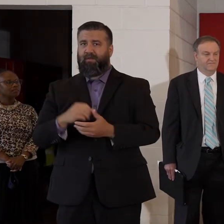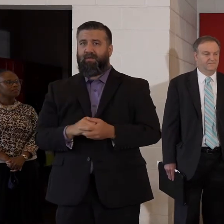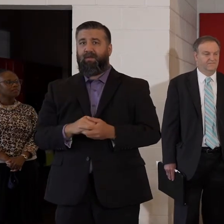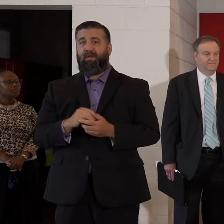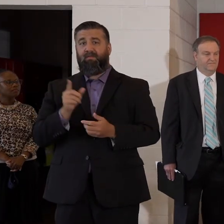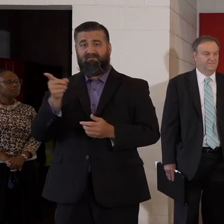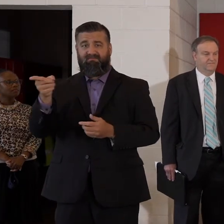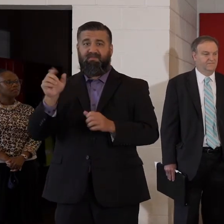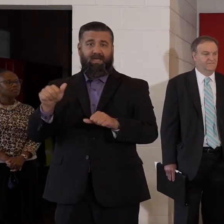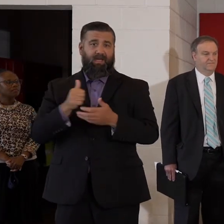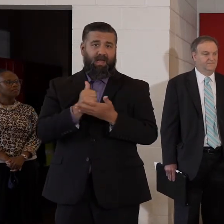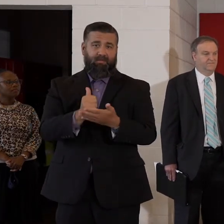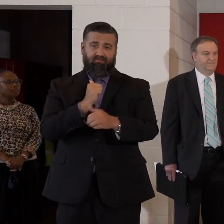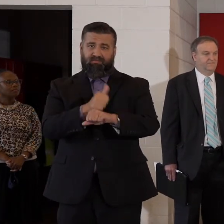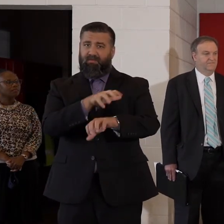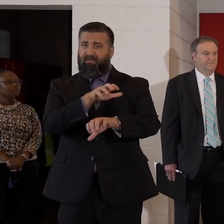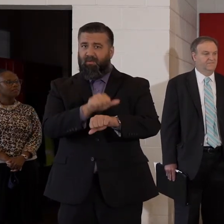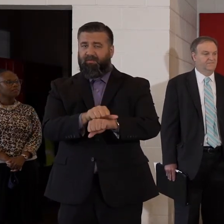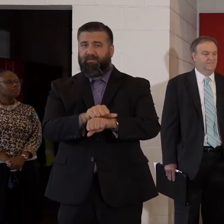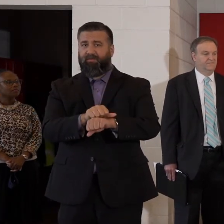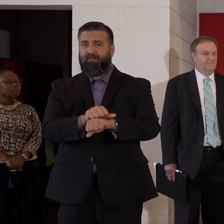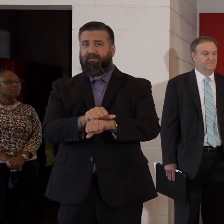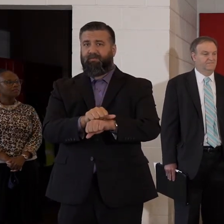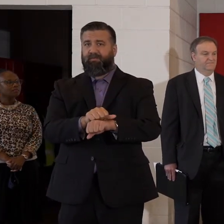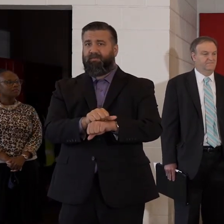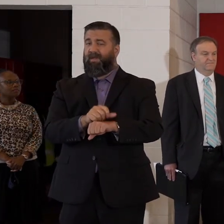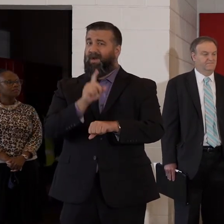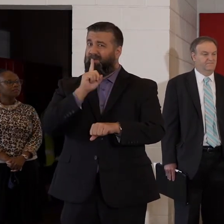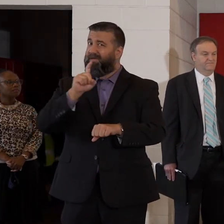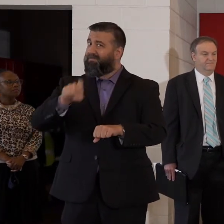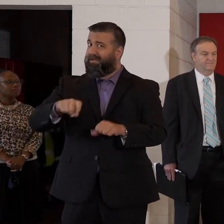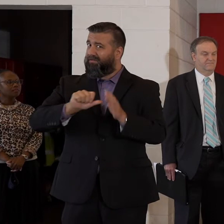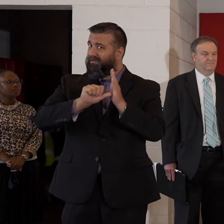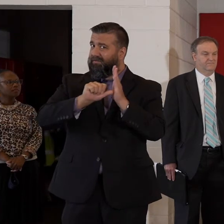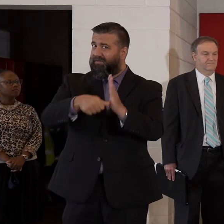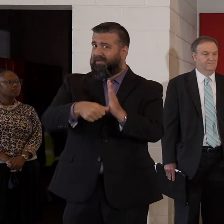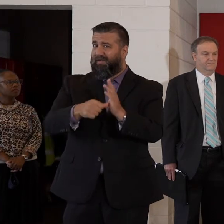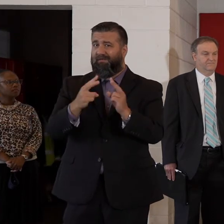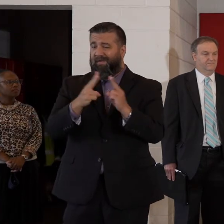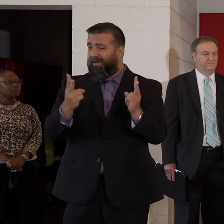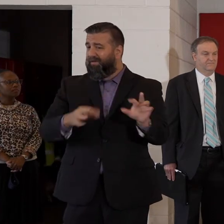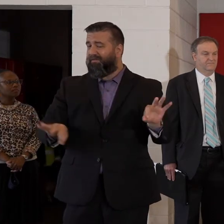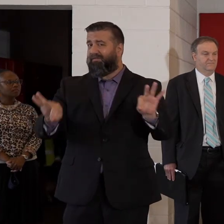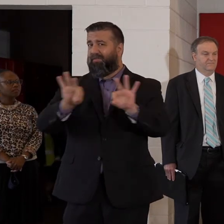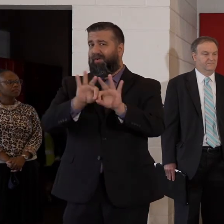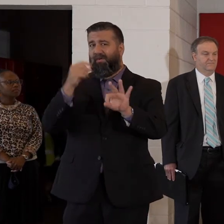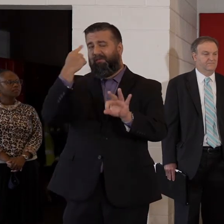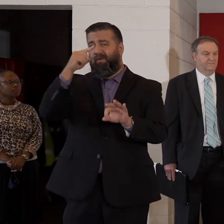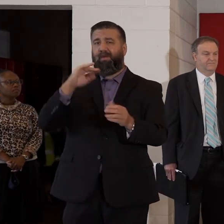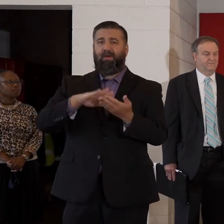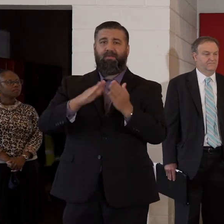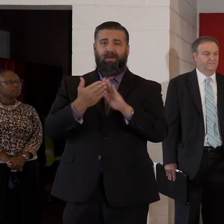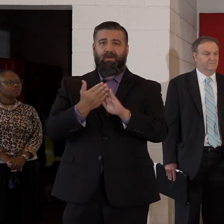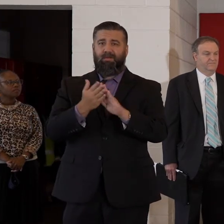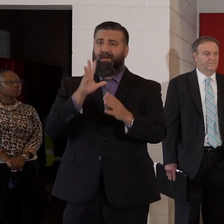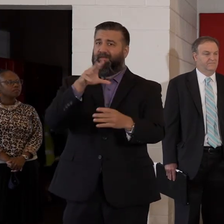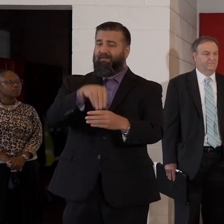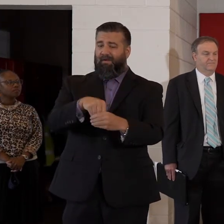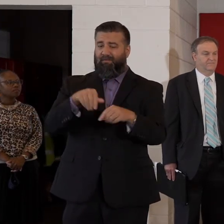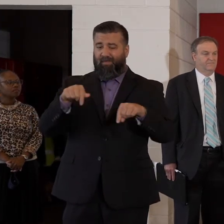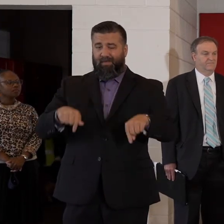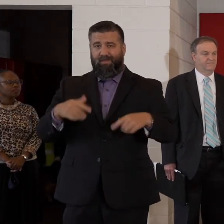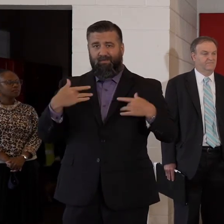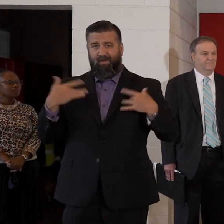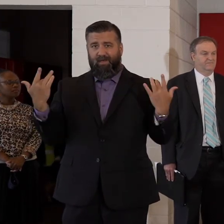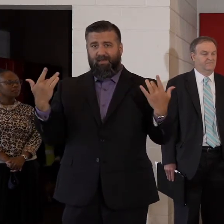314-615-2660, and they should be able to help you with that. I cannot overemphasize enough how important this is for our communities to be involved in this